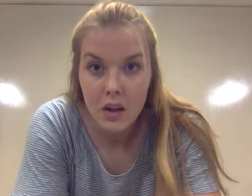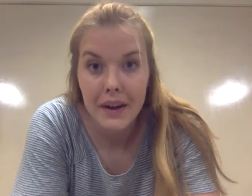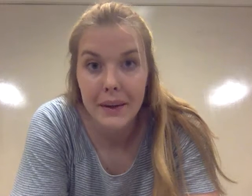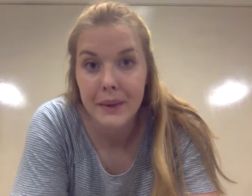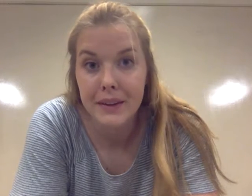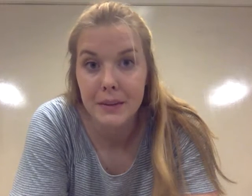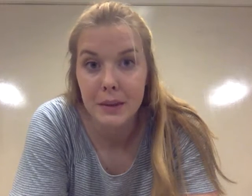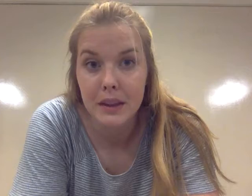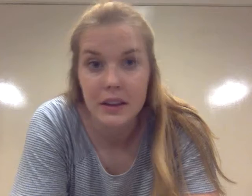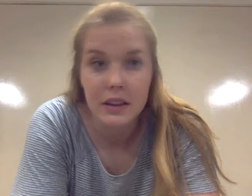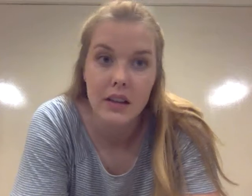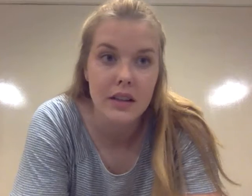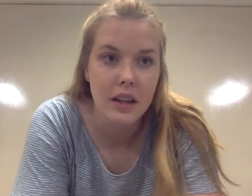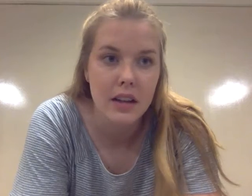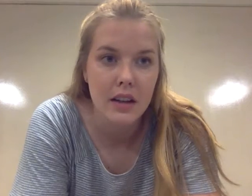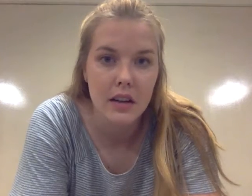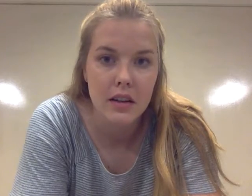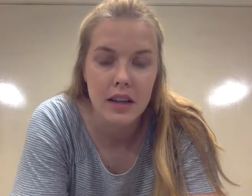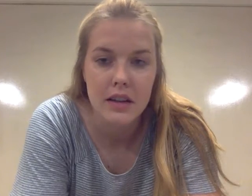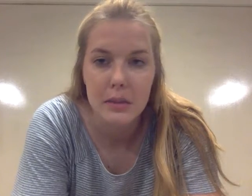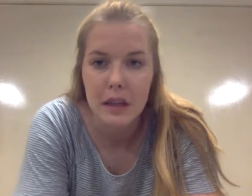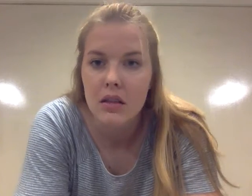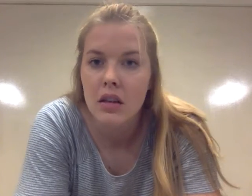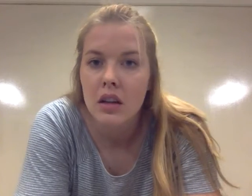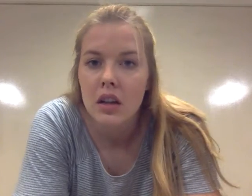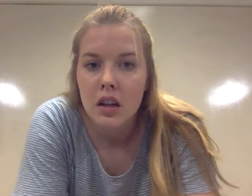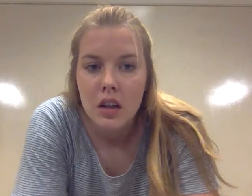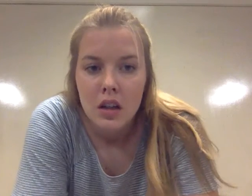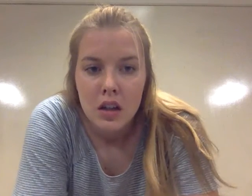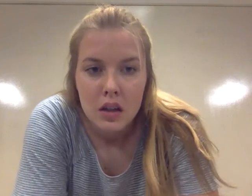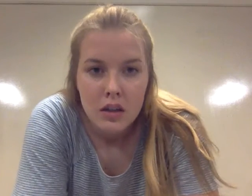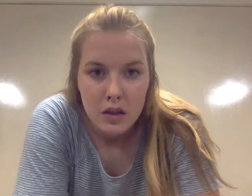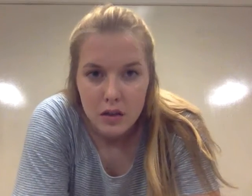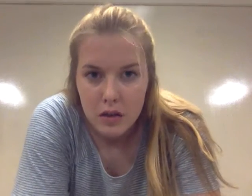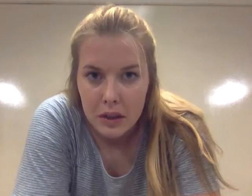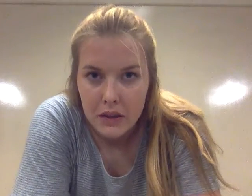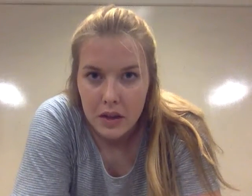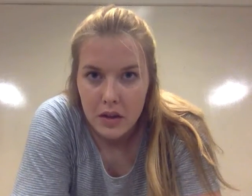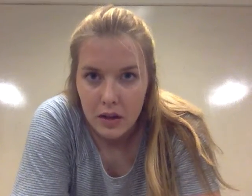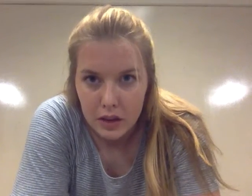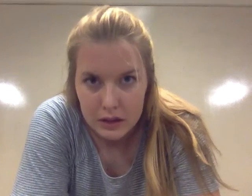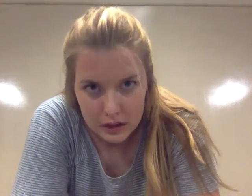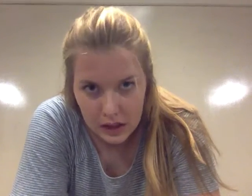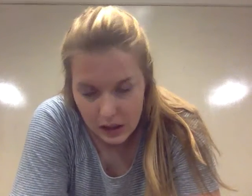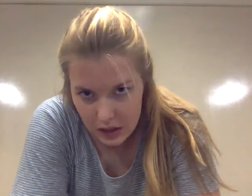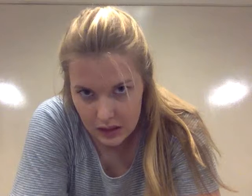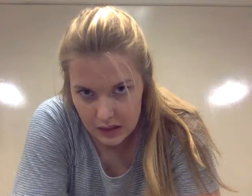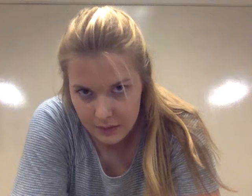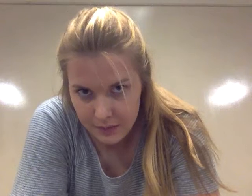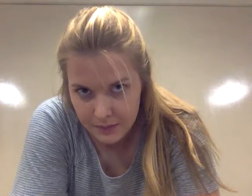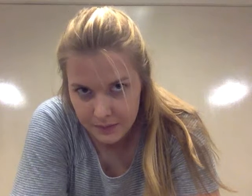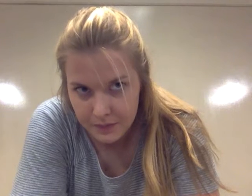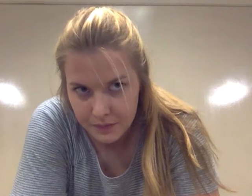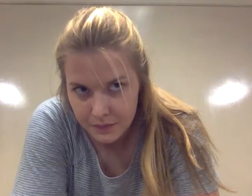Okay, well, apparently this hates me, so I'm gonna have to do Netflix again.